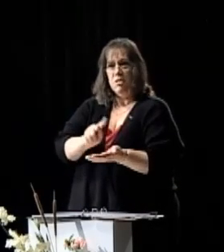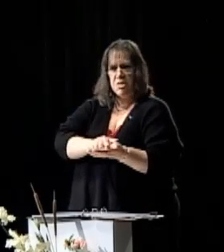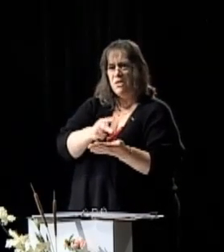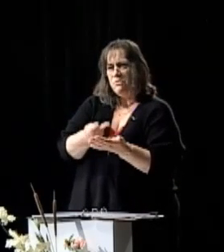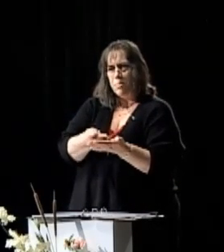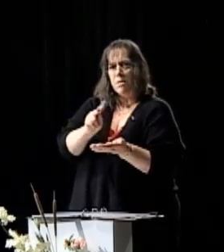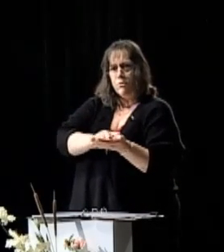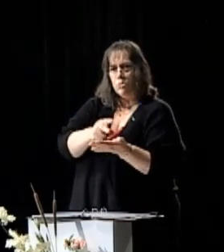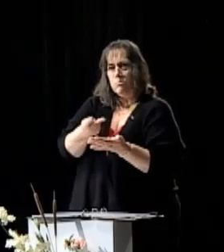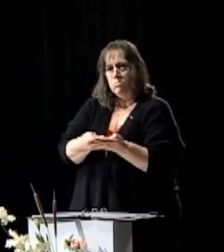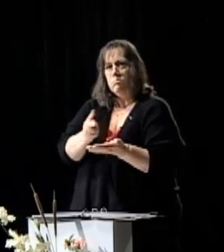It's like you're flipping food.